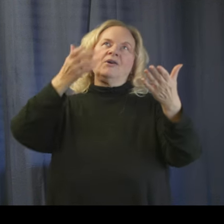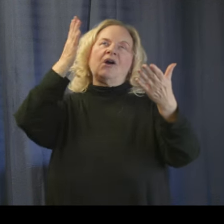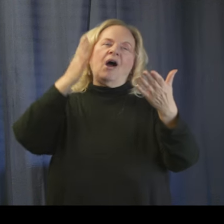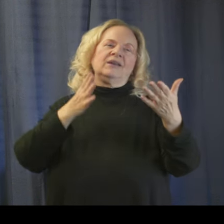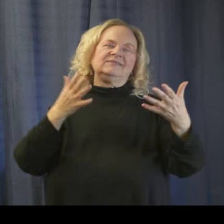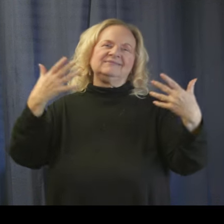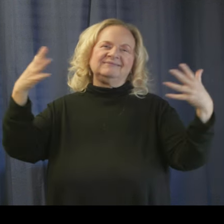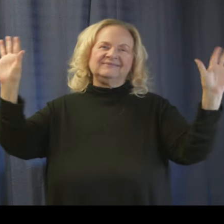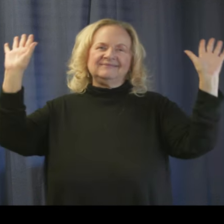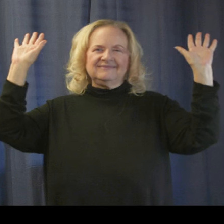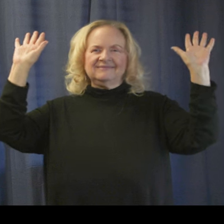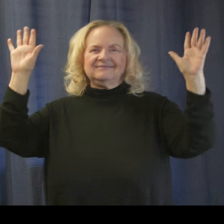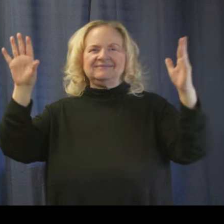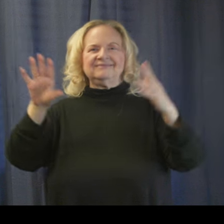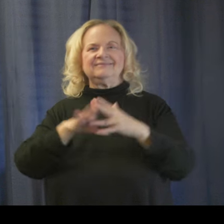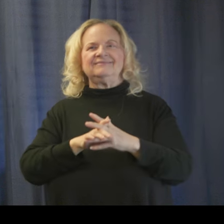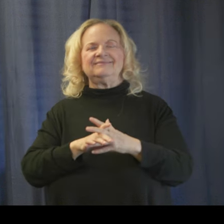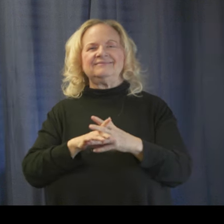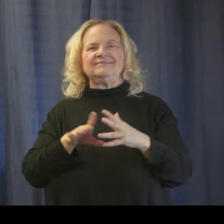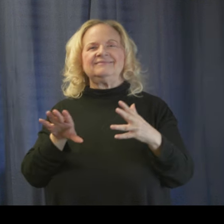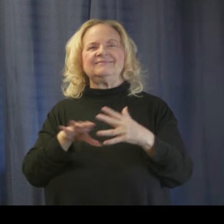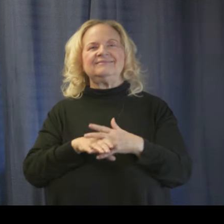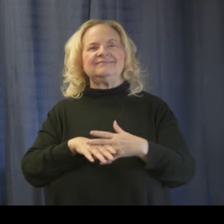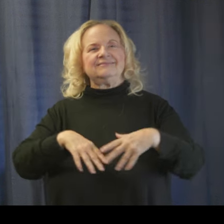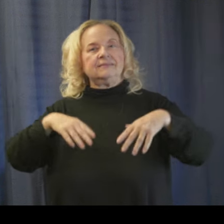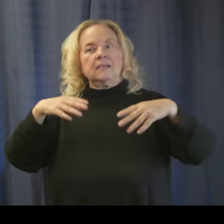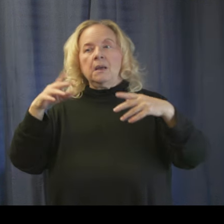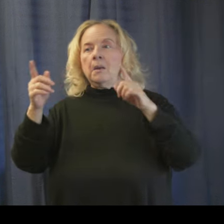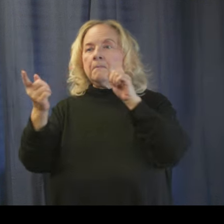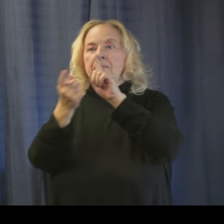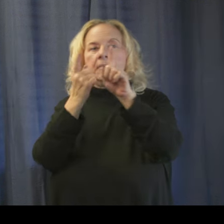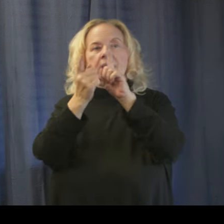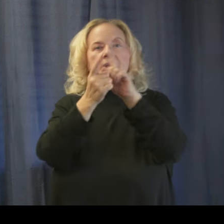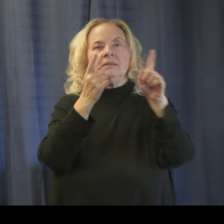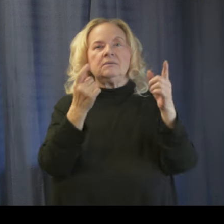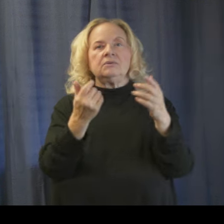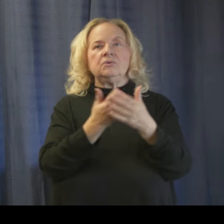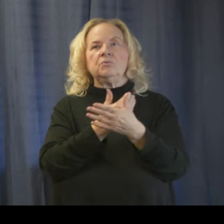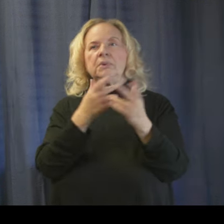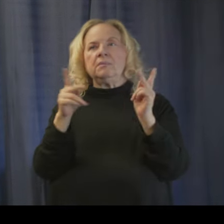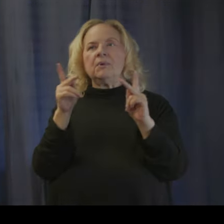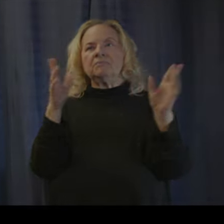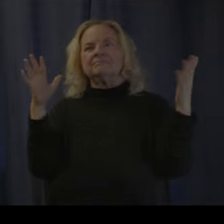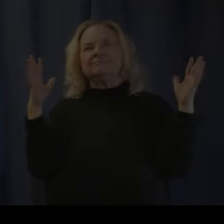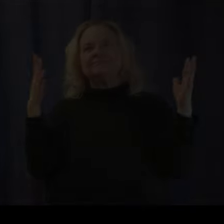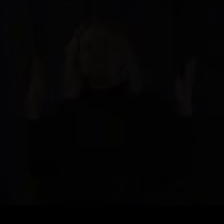you, Lord our God. Amen. Take a break. If you see someone new, let them go in the line first.